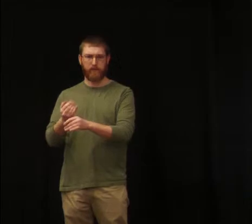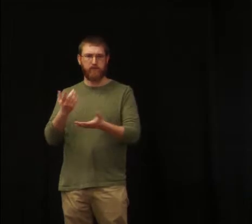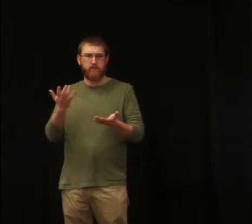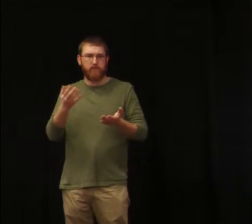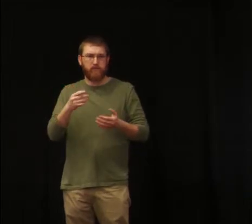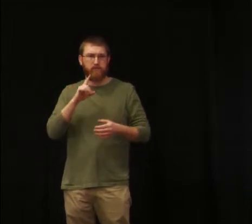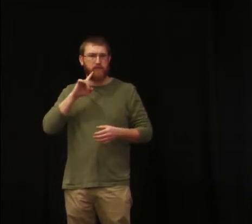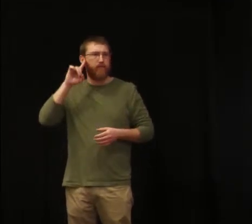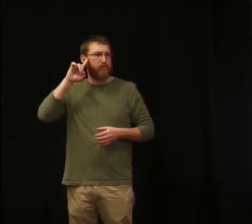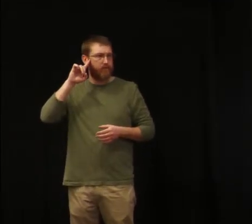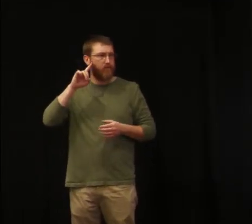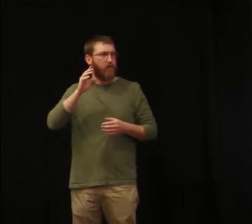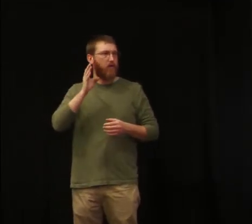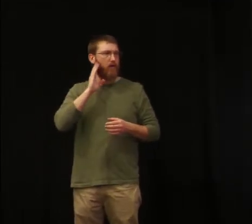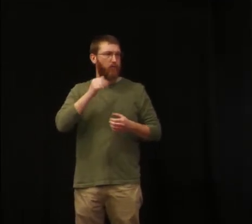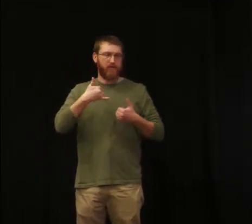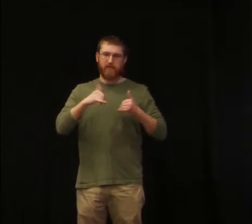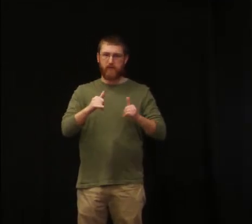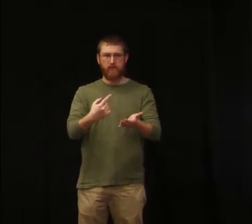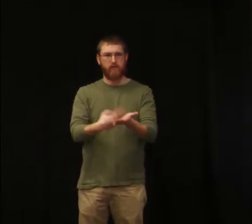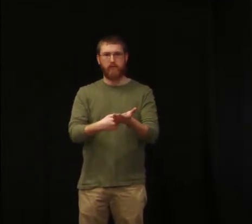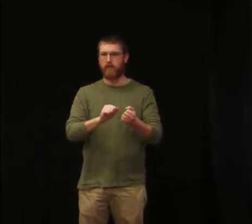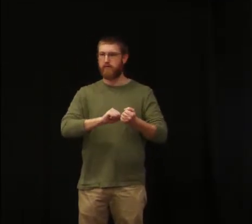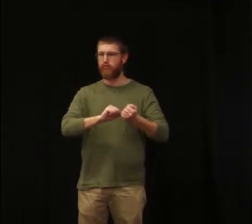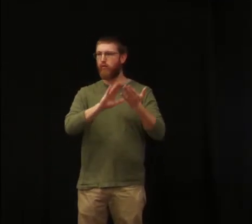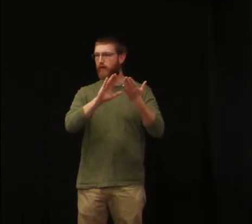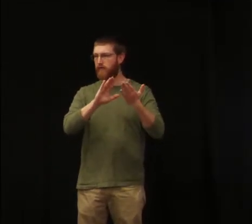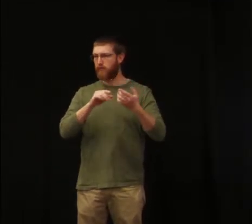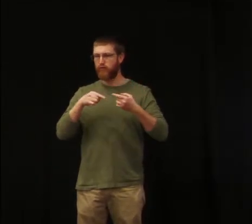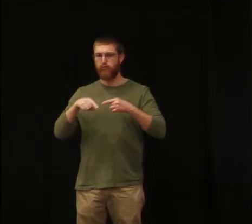still going to address that in the present level.